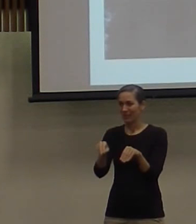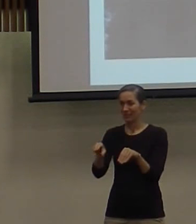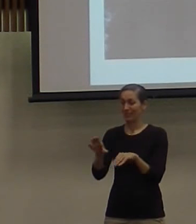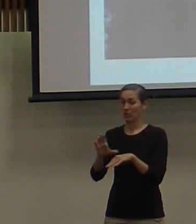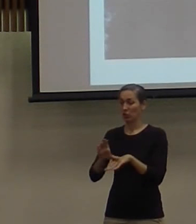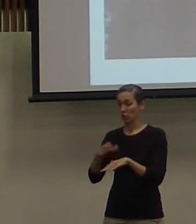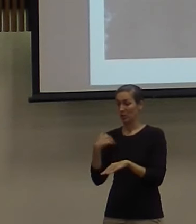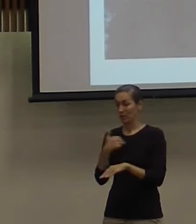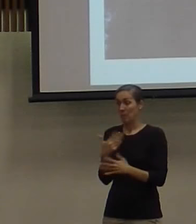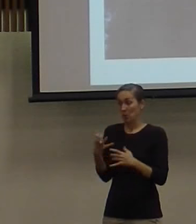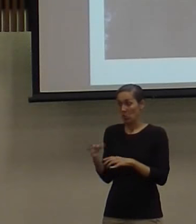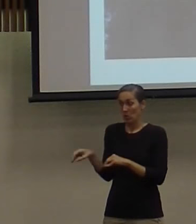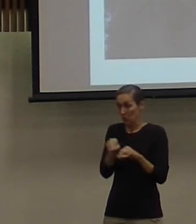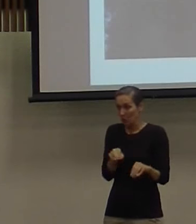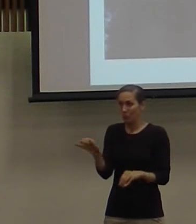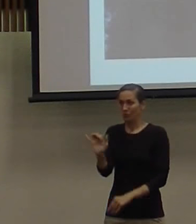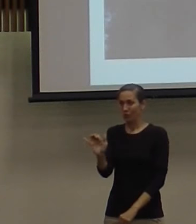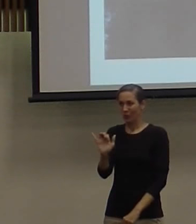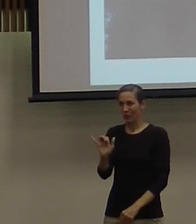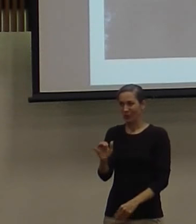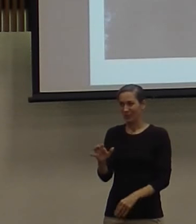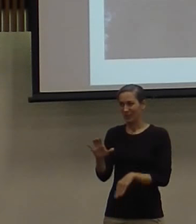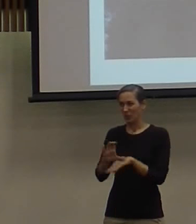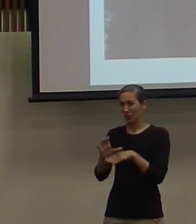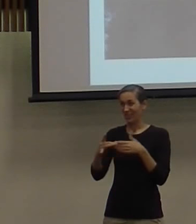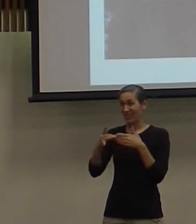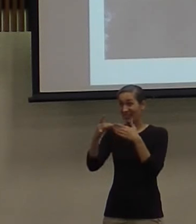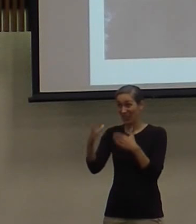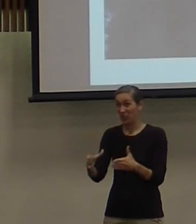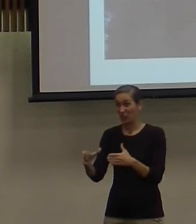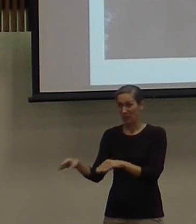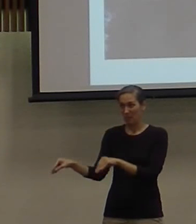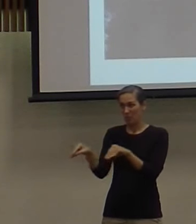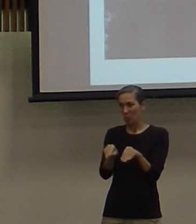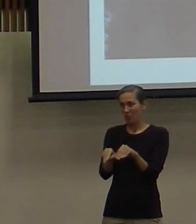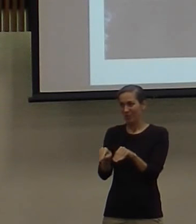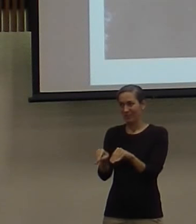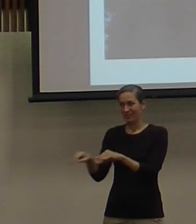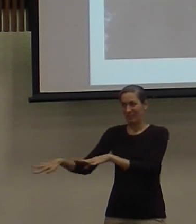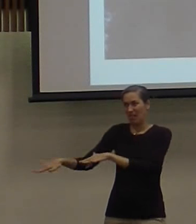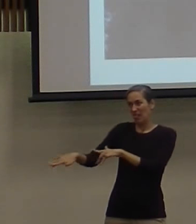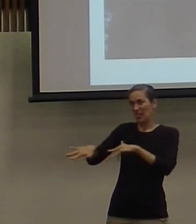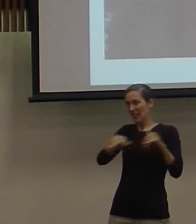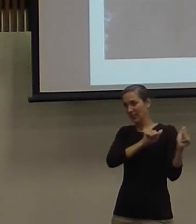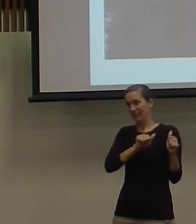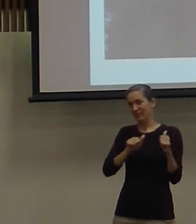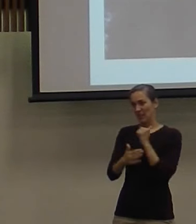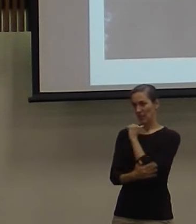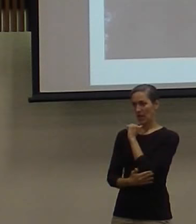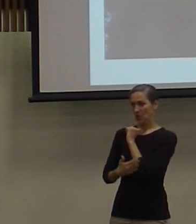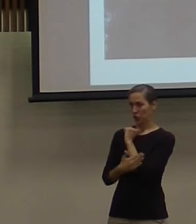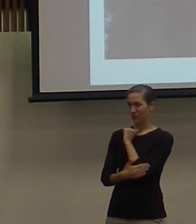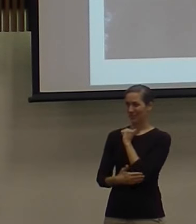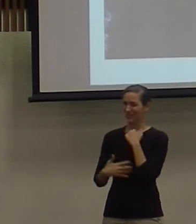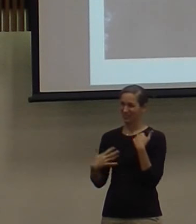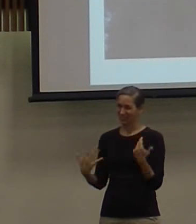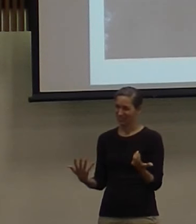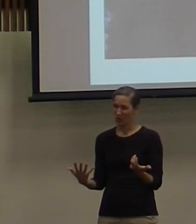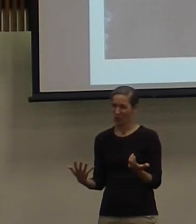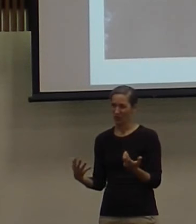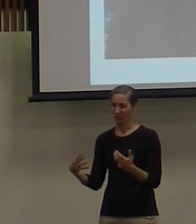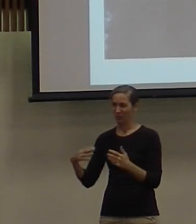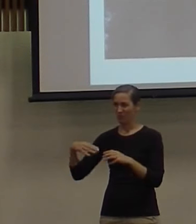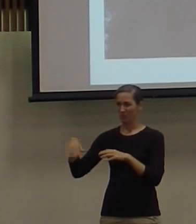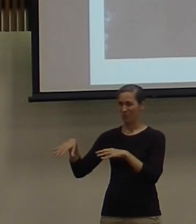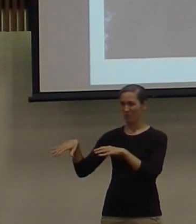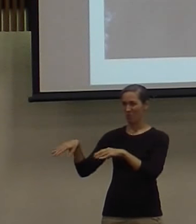And then the church leaders also did the same thing. They abandoned the country also, and they just moved because